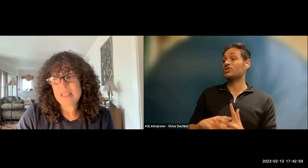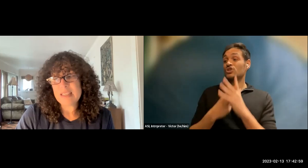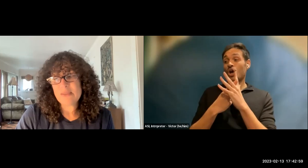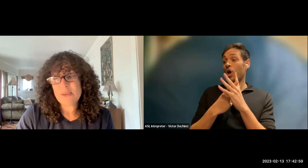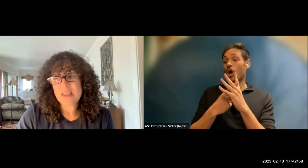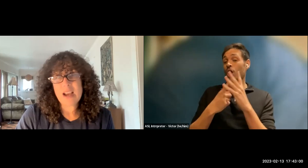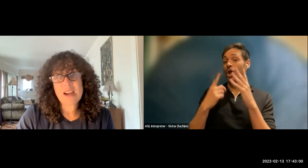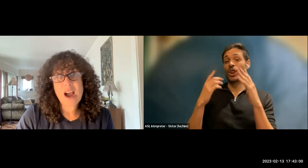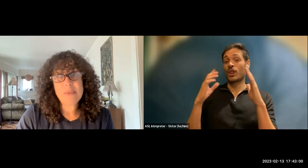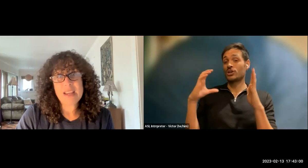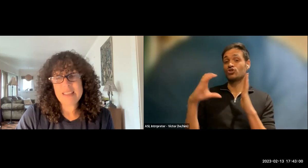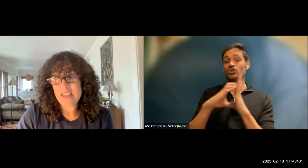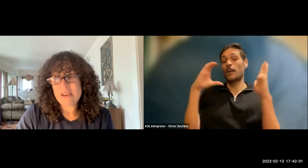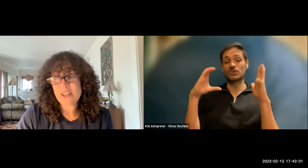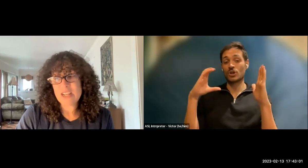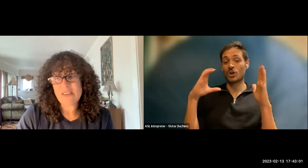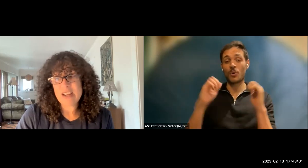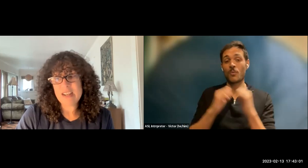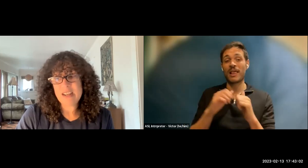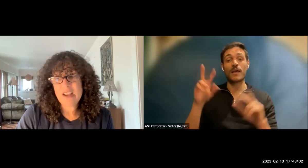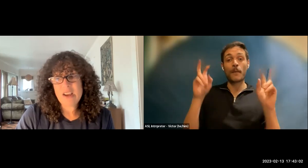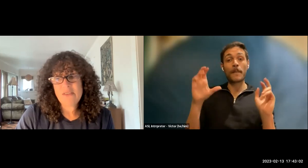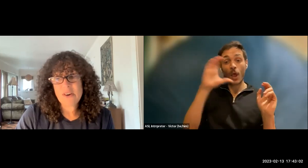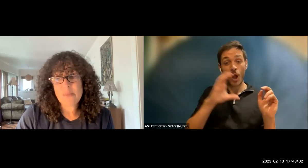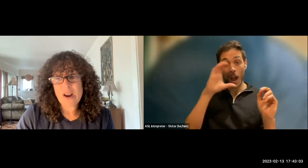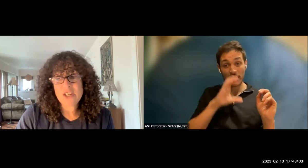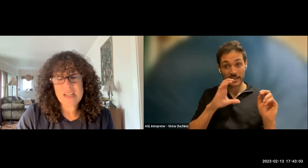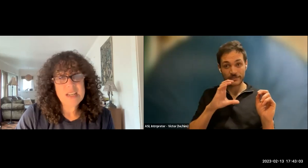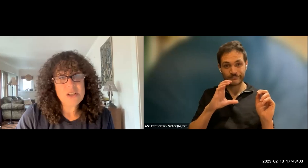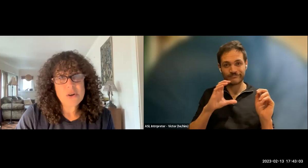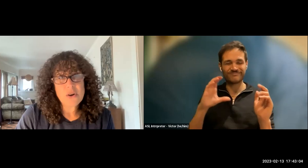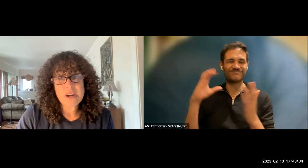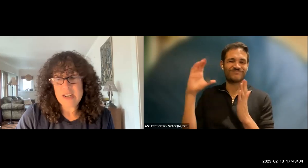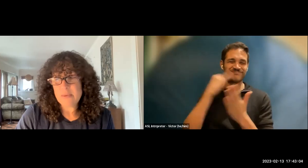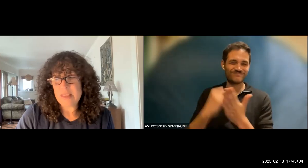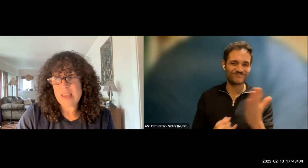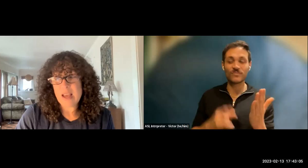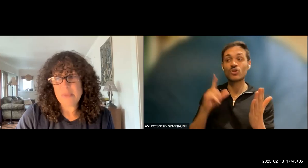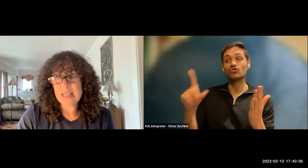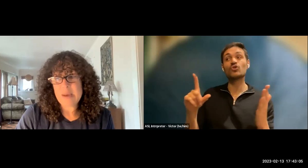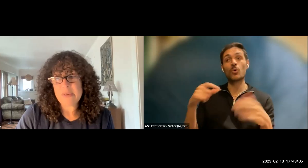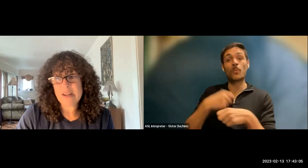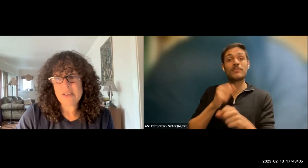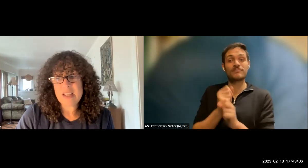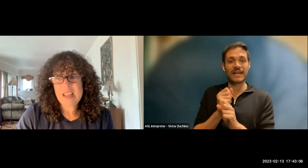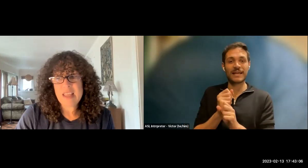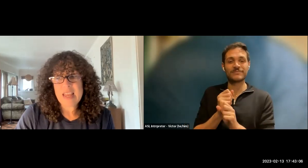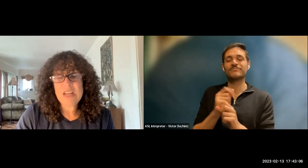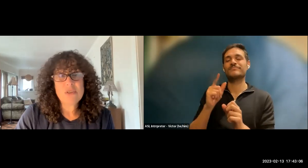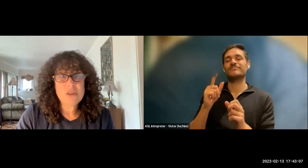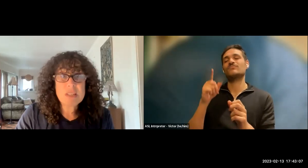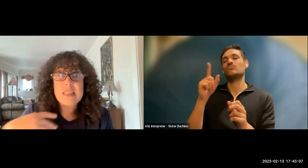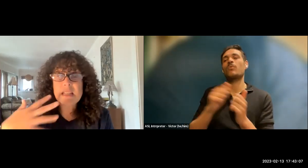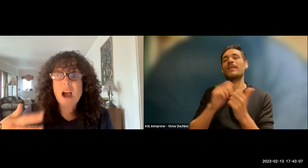No More Police with a comic that you actually created for Project Nia. You co-created it with collaborators